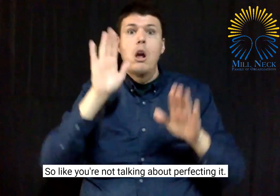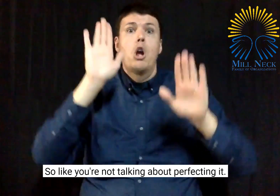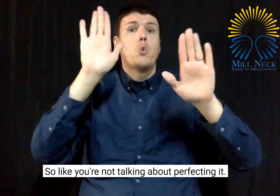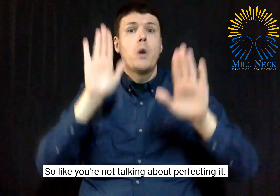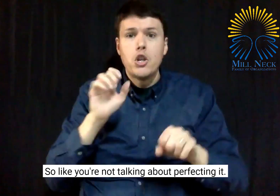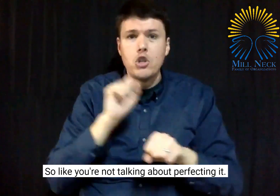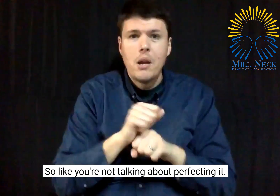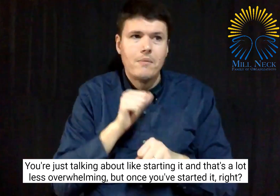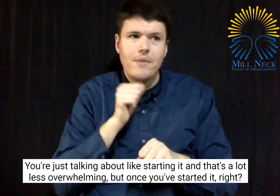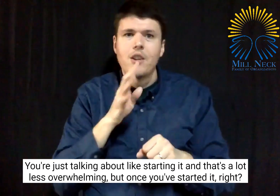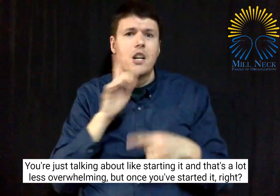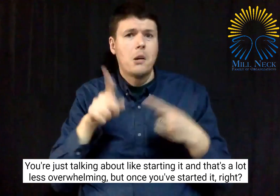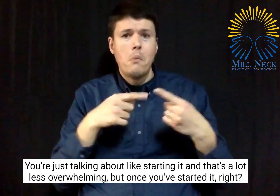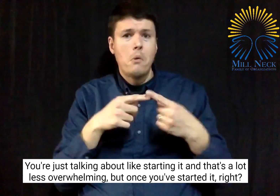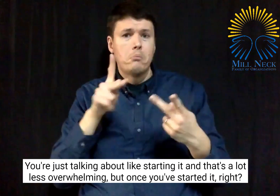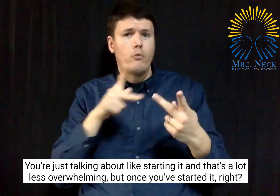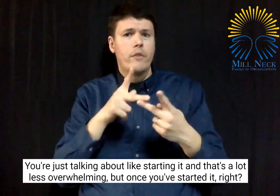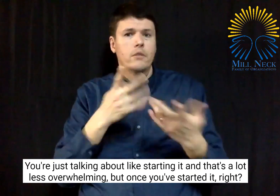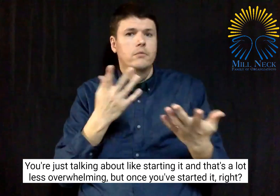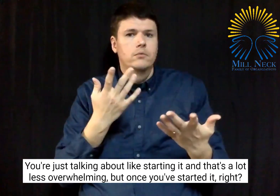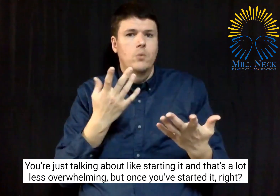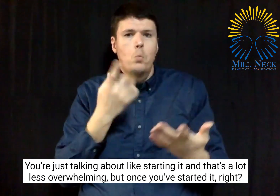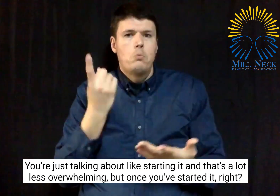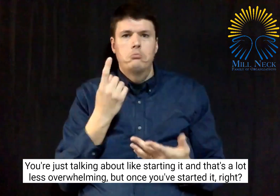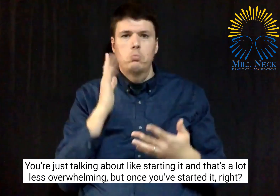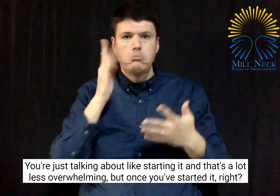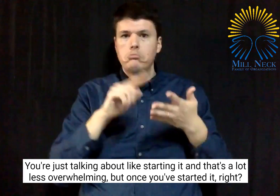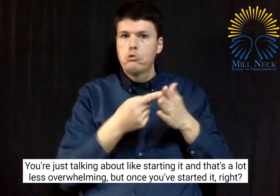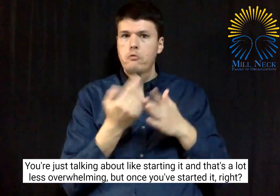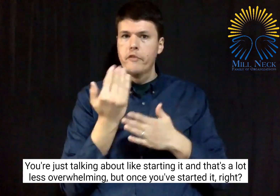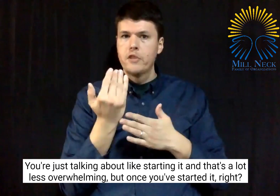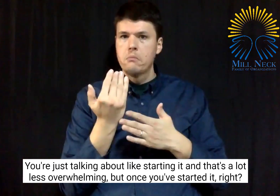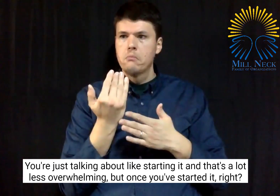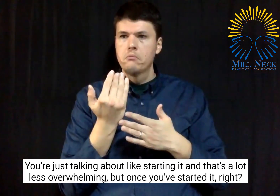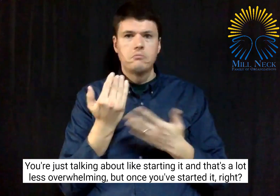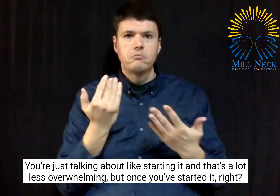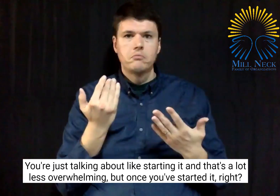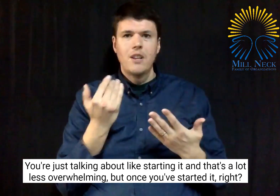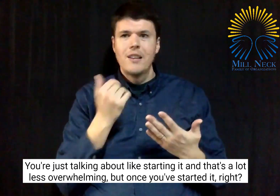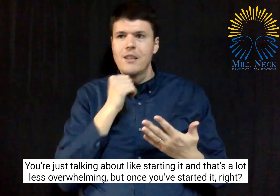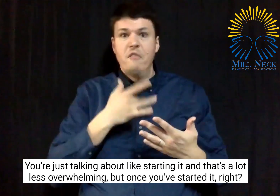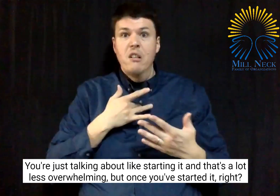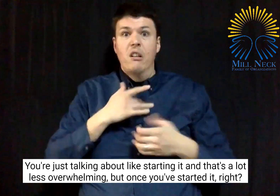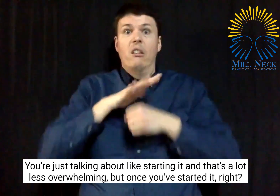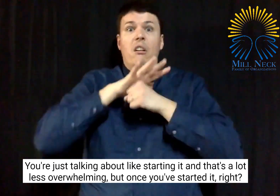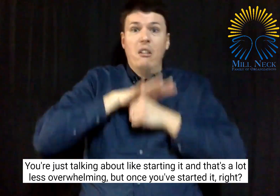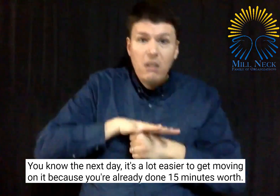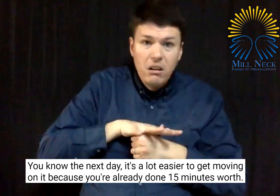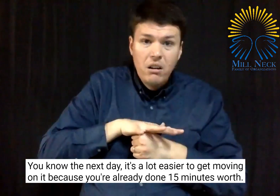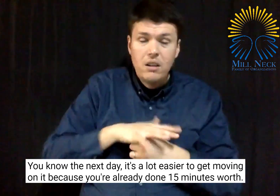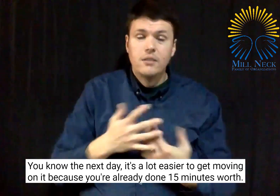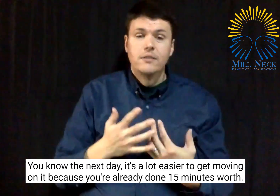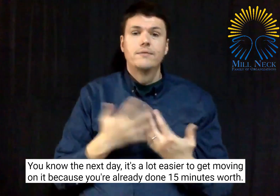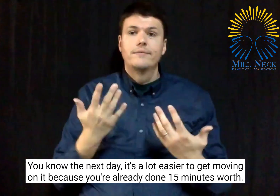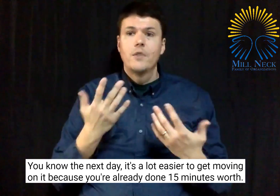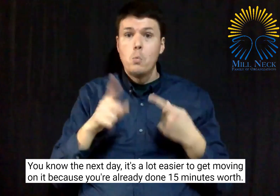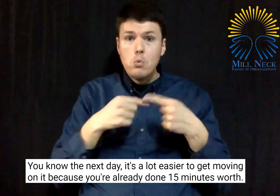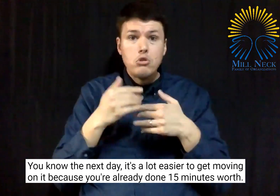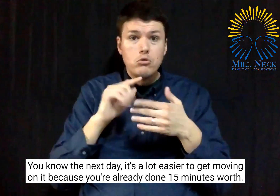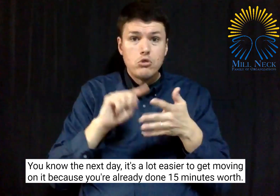about perfecting it. You're just talking about starting it. And that's a lot less overwhelming. But once you've started it, right, the next day, it's a lot